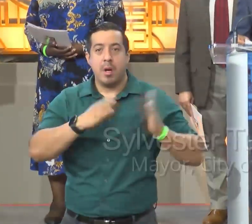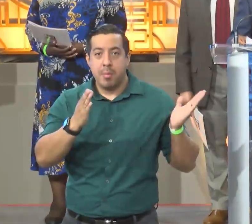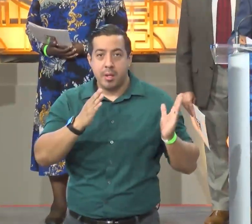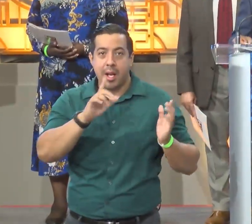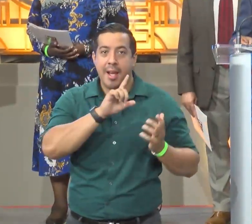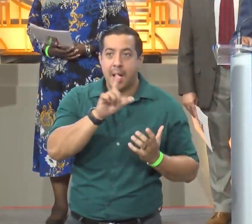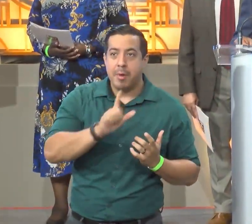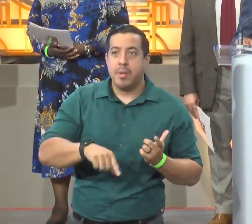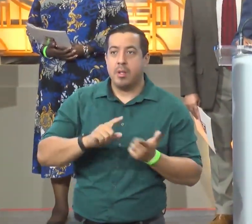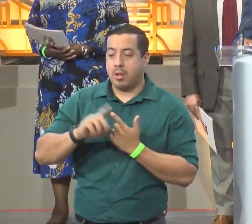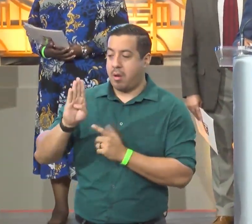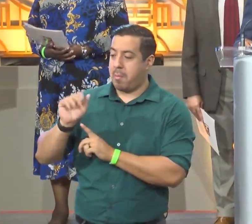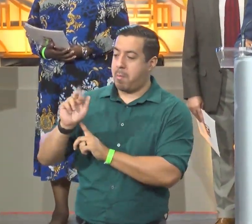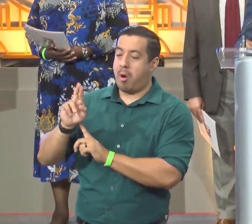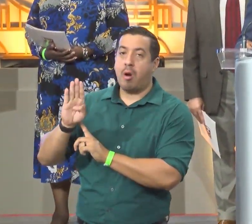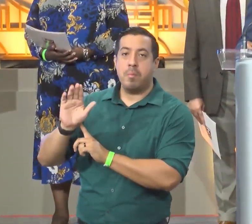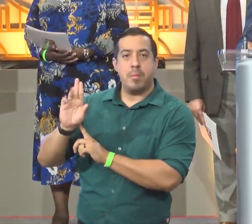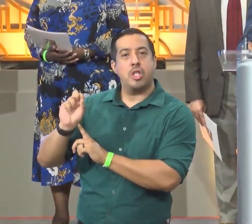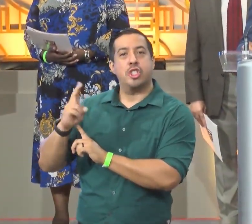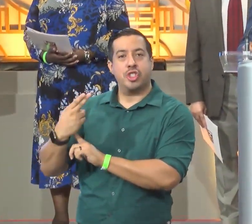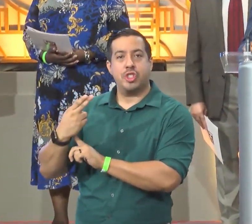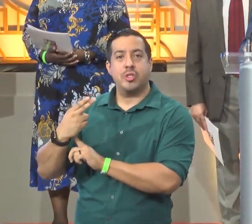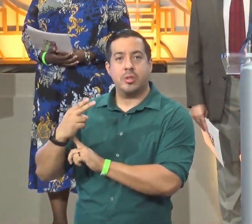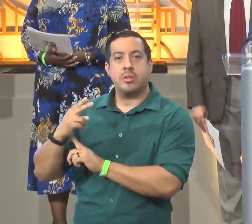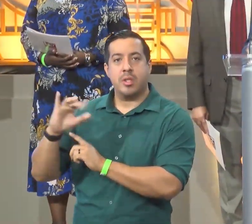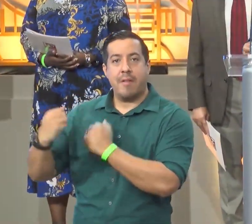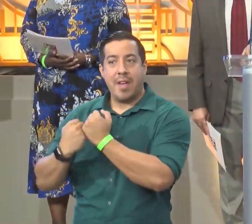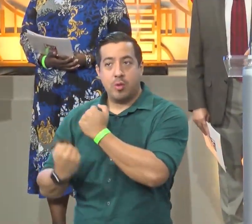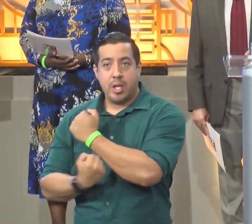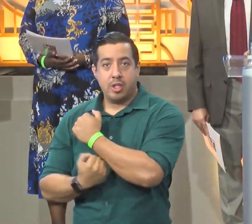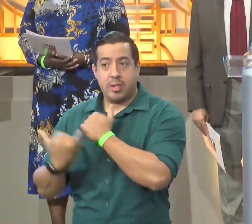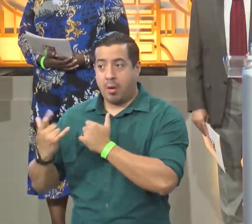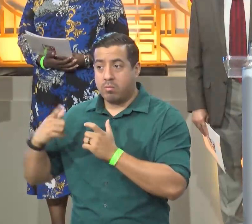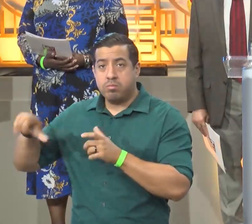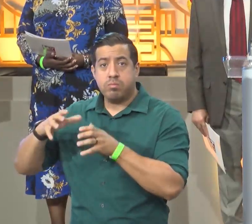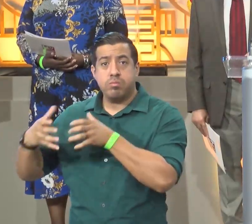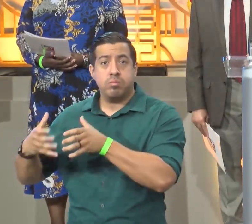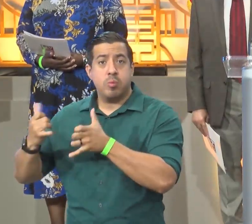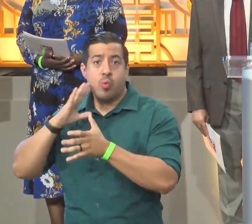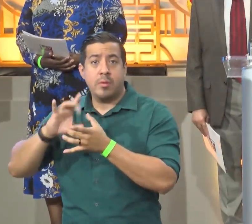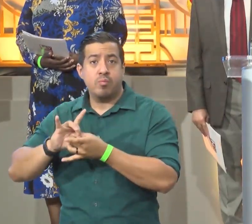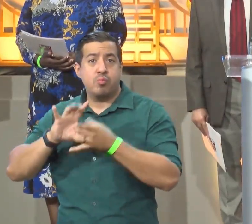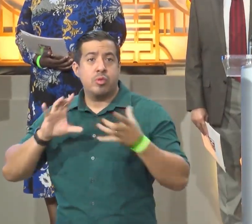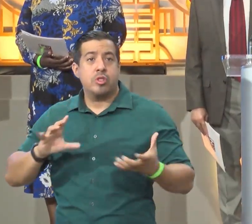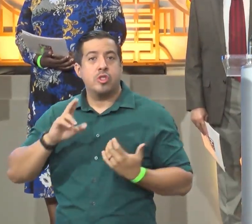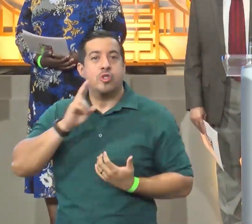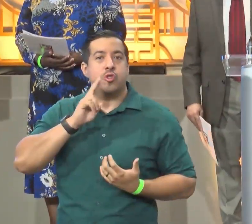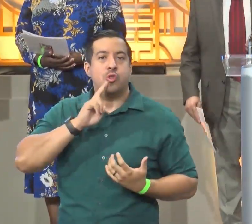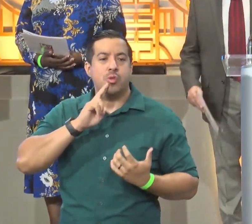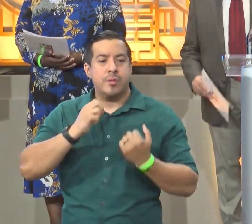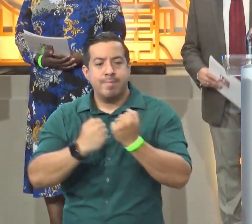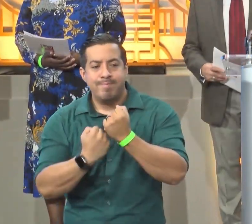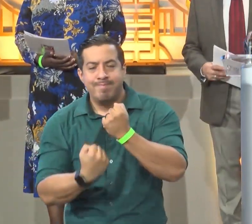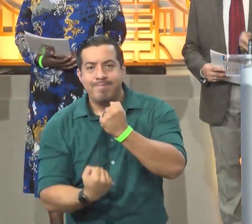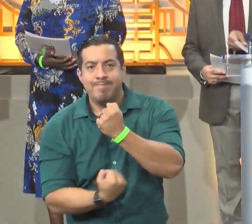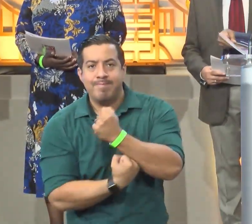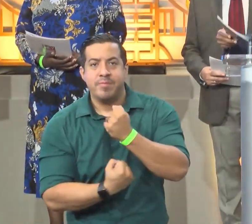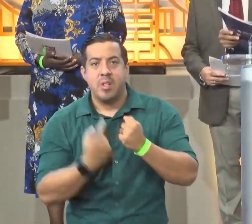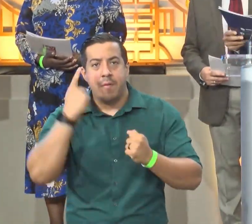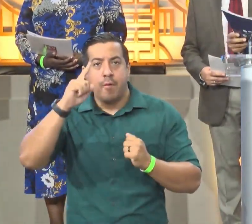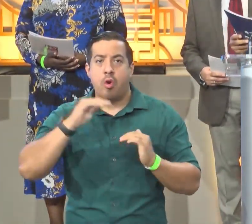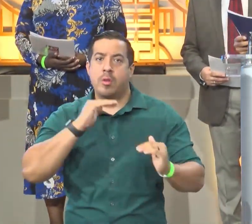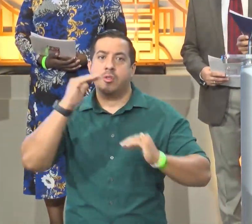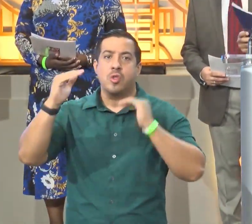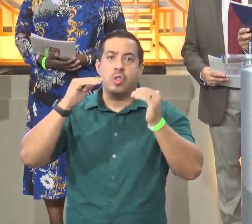Bush Houston Literacy Foundation are joining to release the Houston Blueprint for Adult